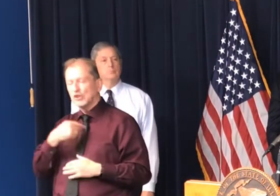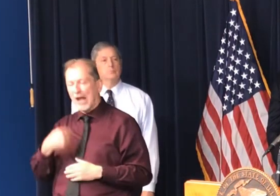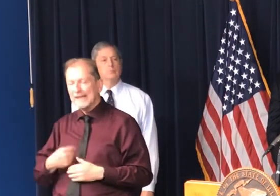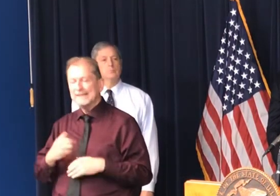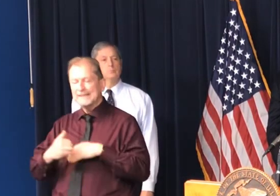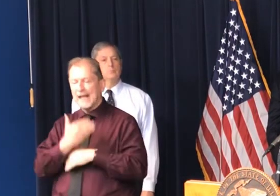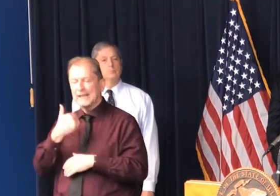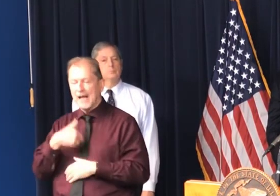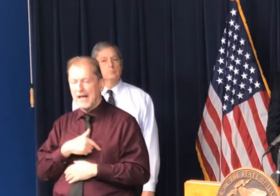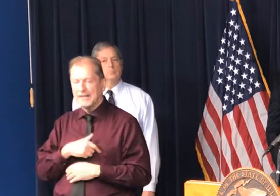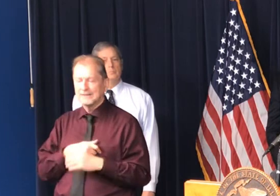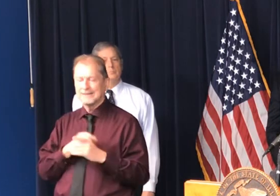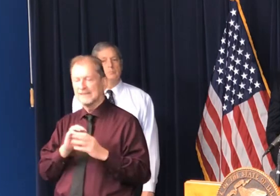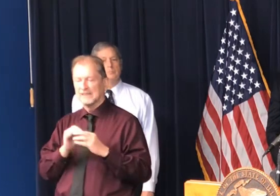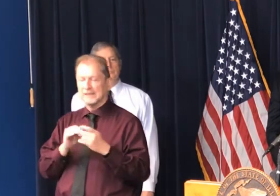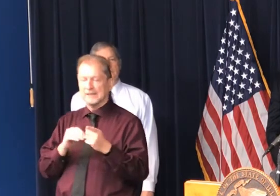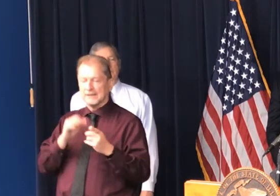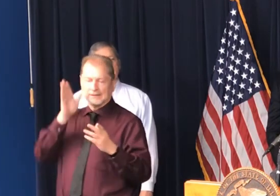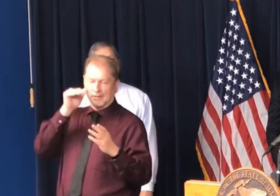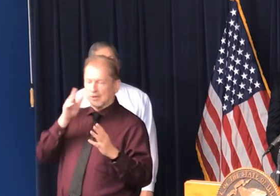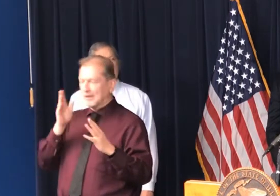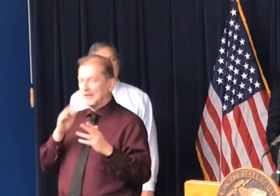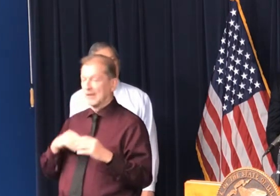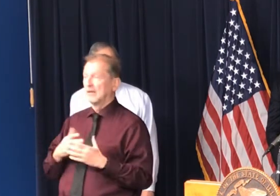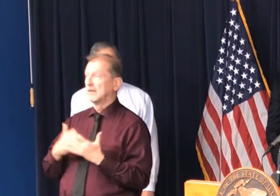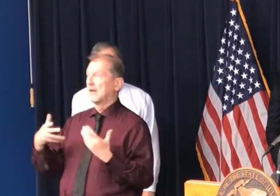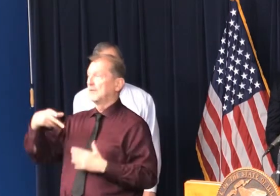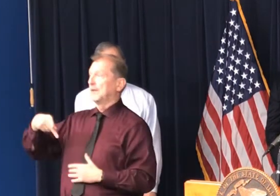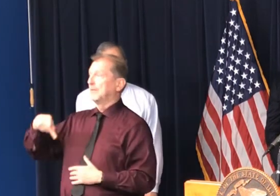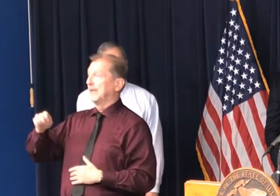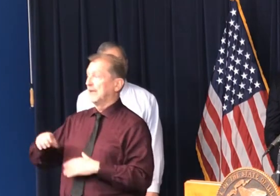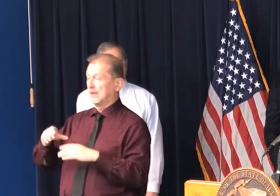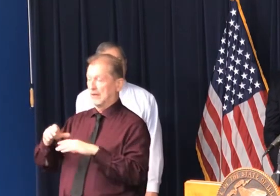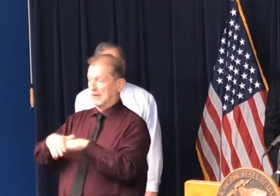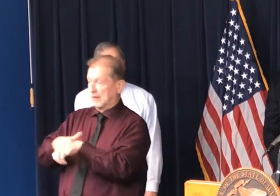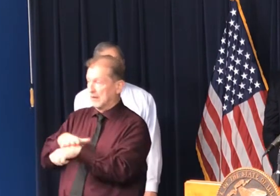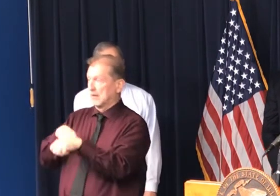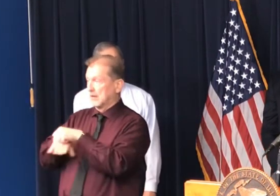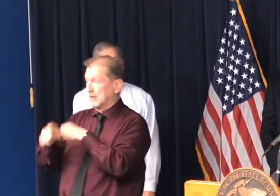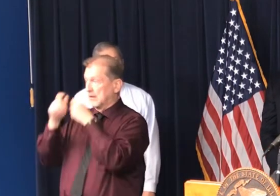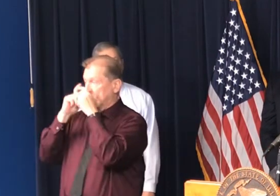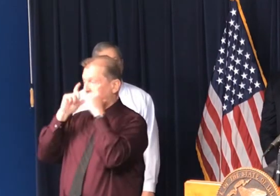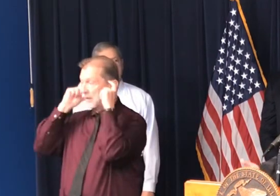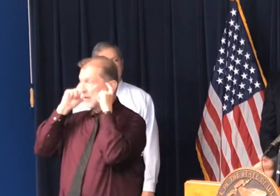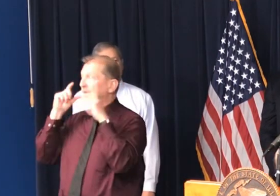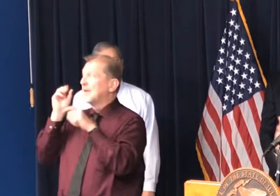China. And as you know, that's where a lot of PPE is manufactured. So,